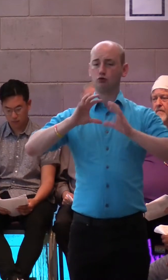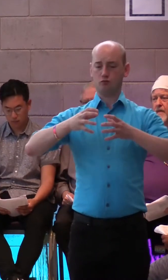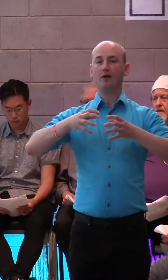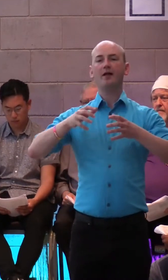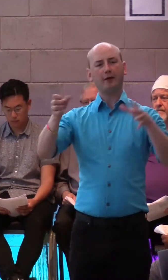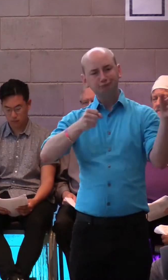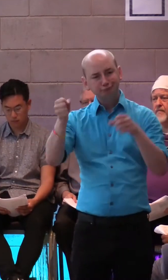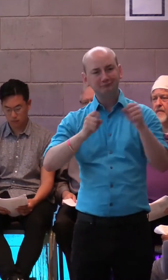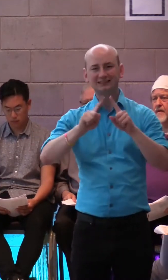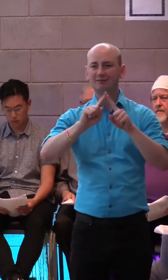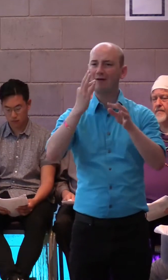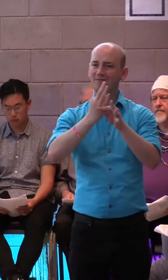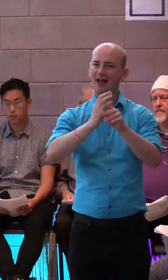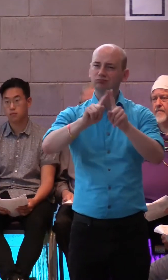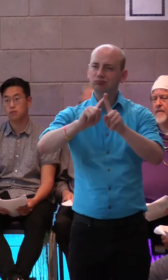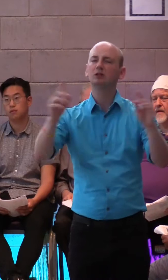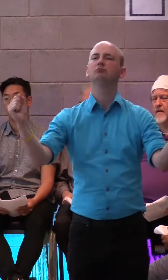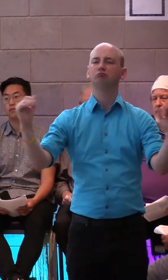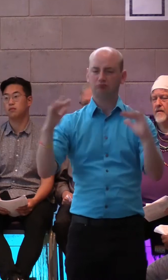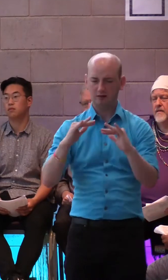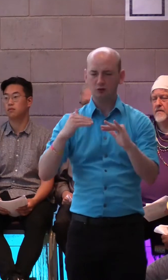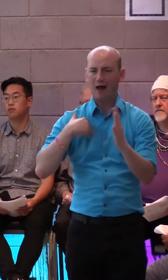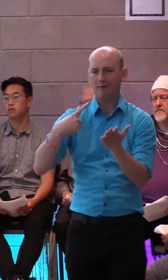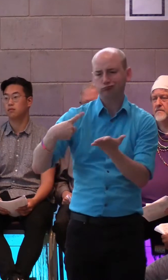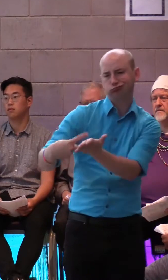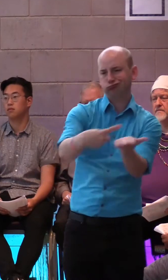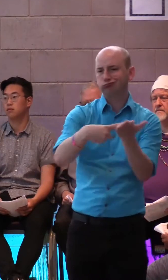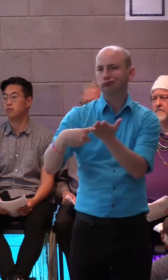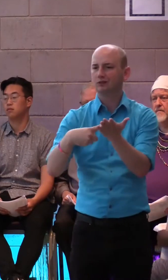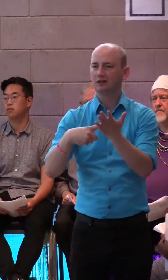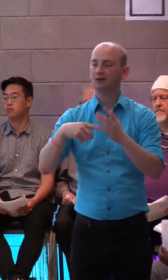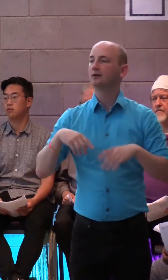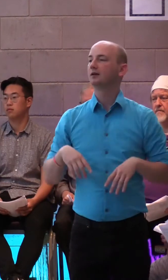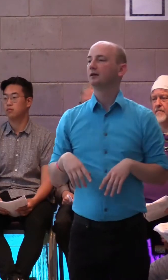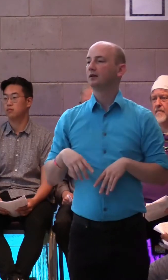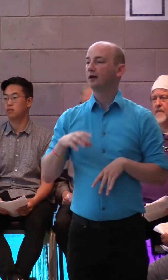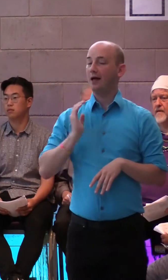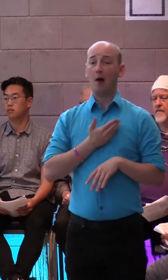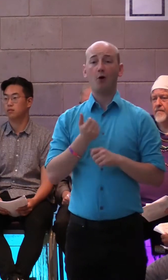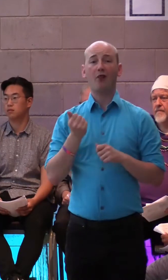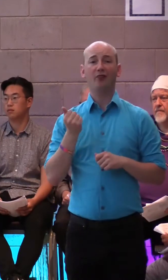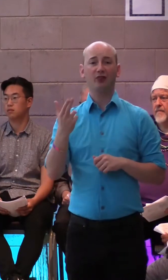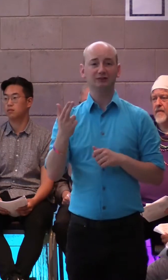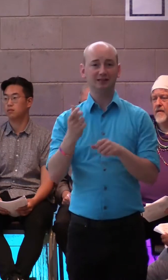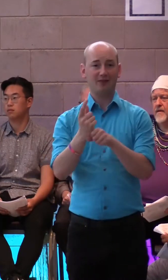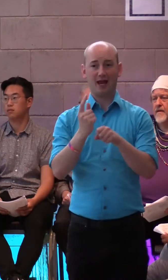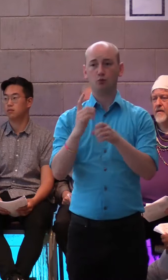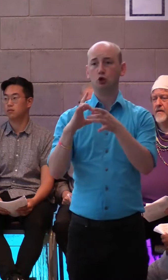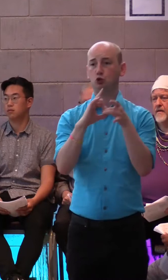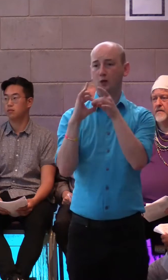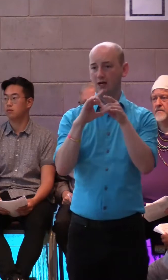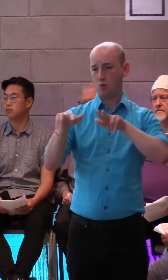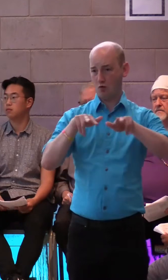dialogue, understanding, and a sense of community throughout the DC region. We will be having a 13th annual Unity Walk on